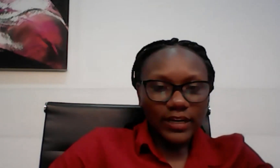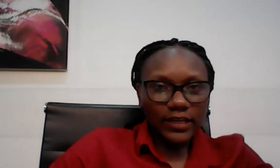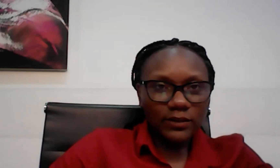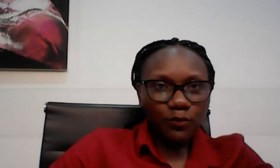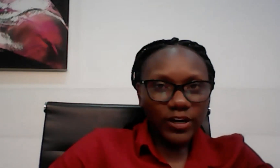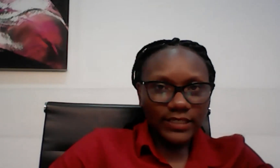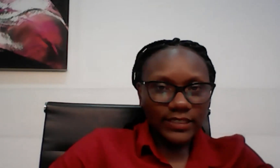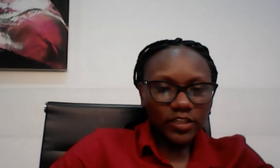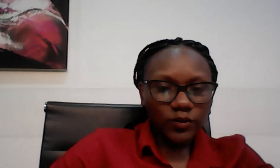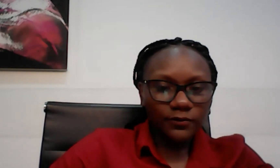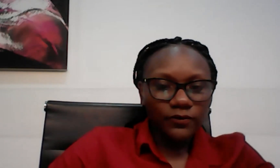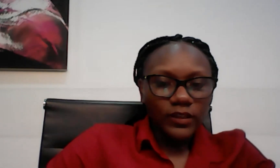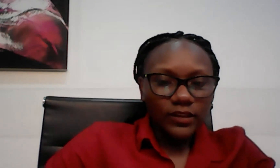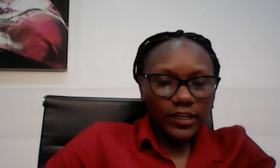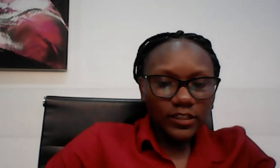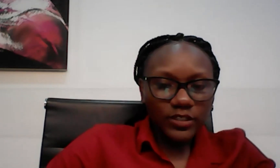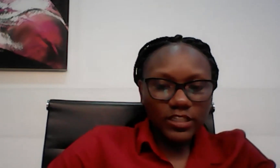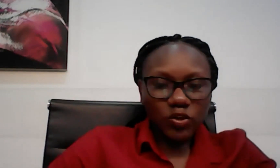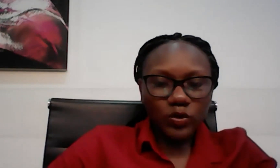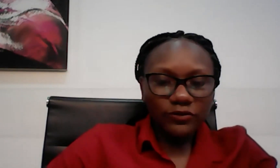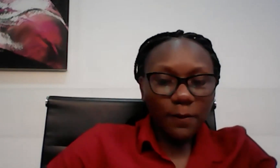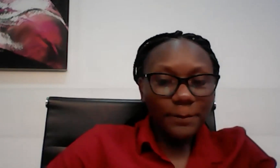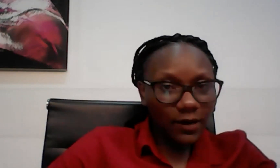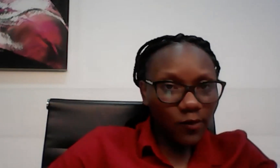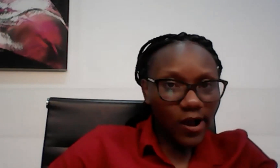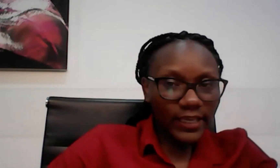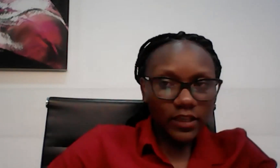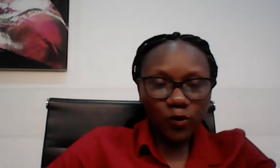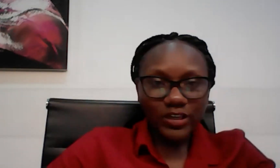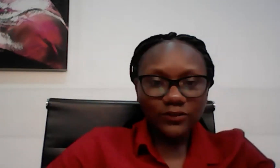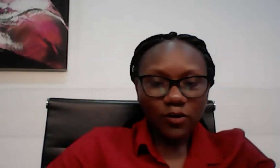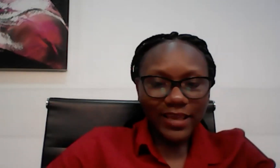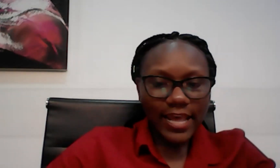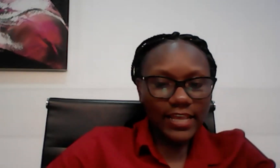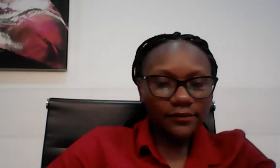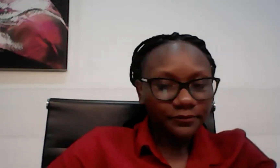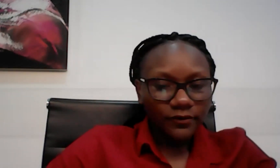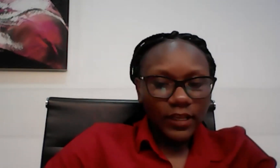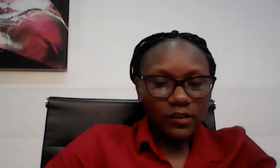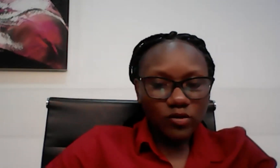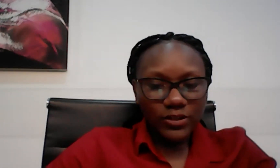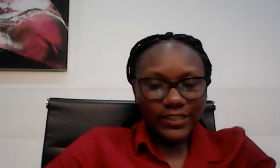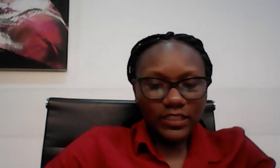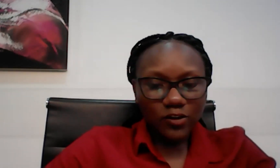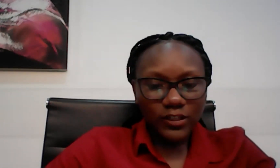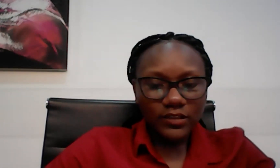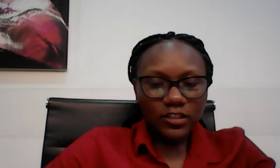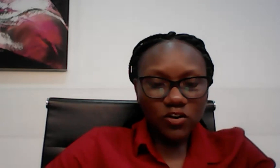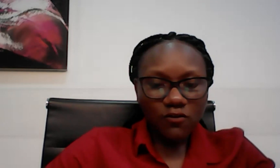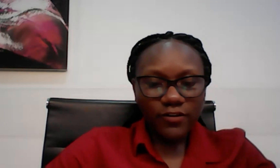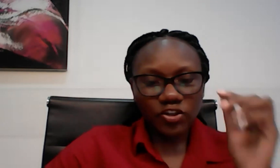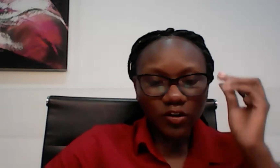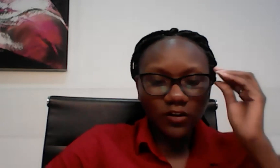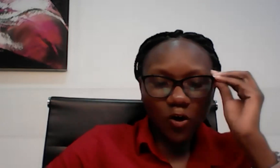go to the next presentation. The next presentation will be from Peter Mwangi, who is from Kenya. He'll be presenting on